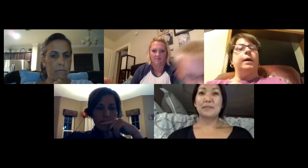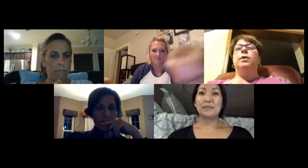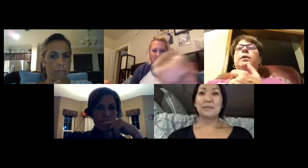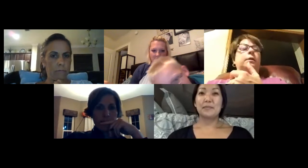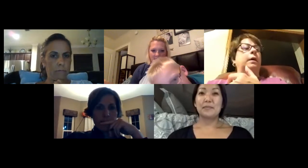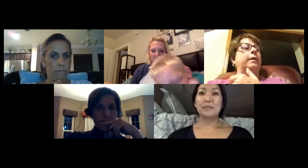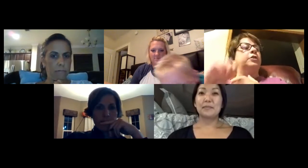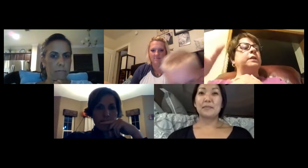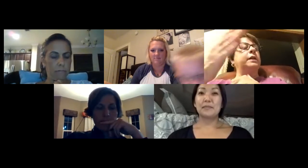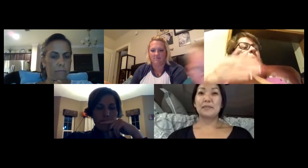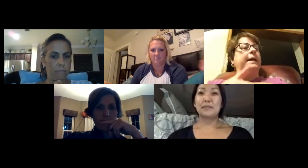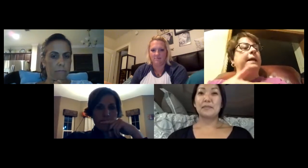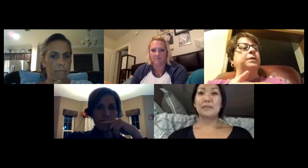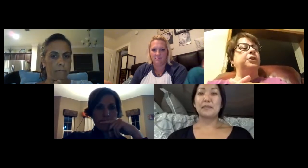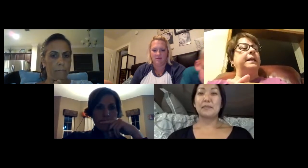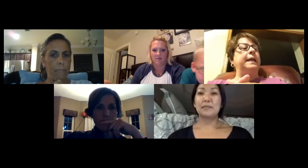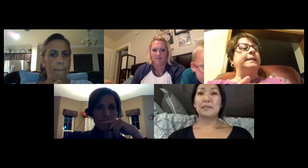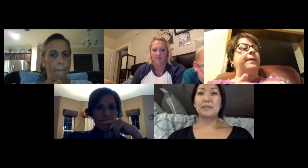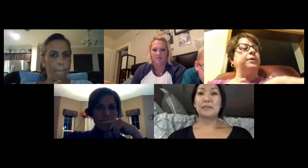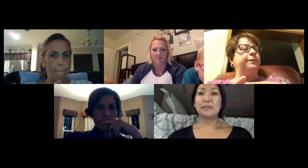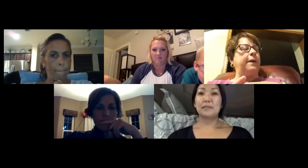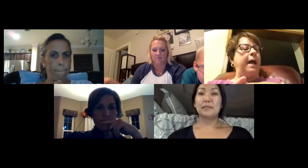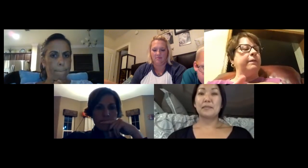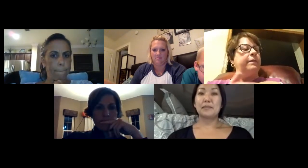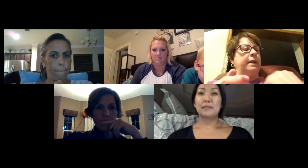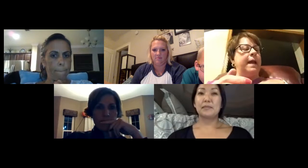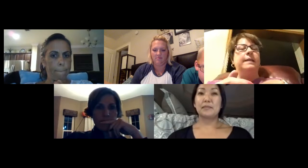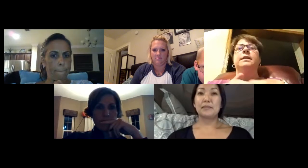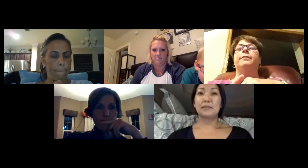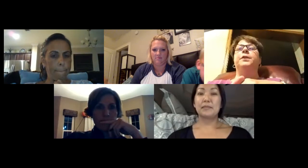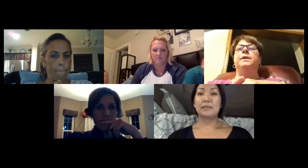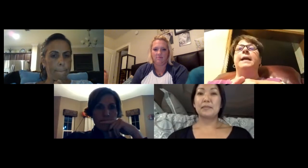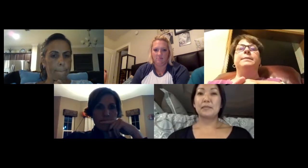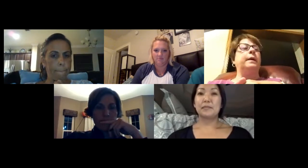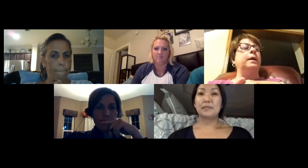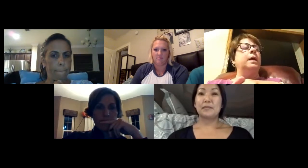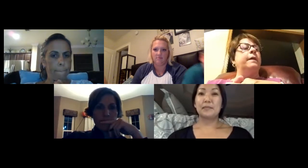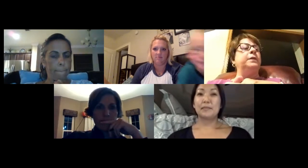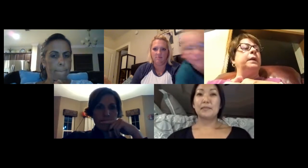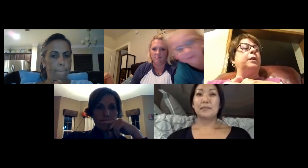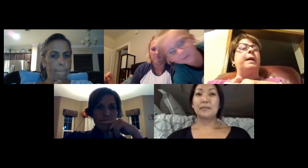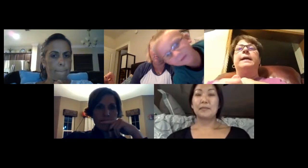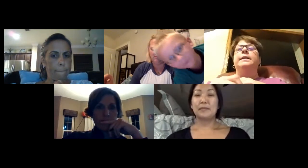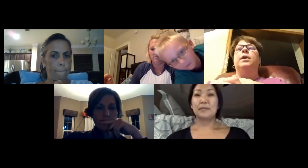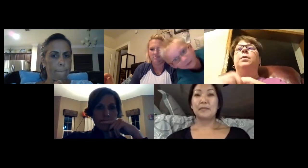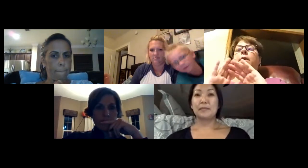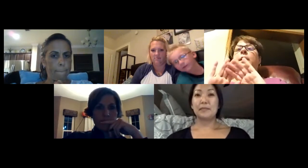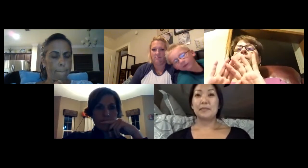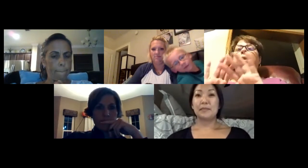So just to go back to what Jen had down, those 5, and then I had some for you guys, but if you want to go back, so we'll go back